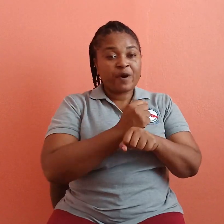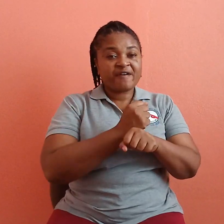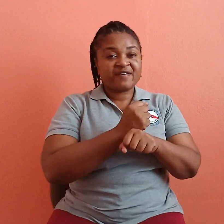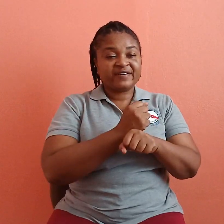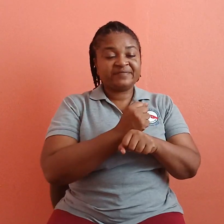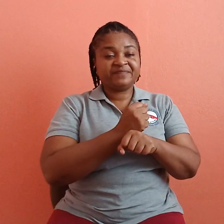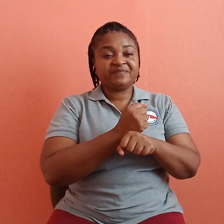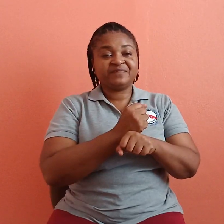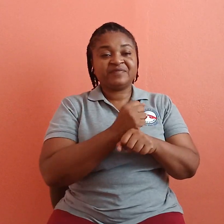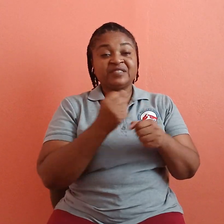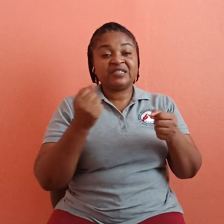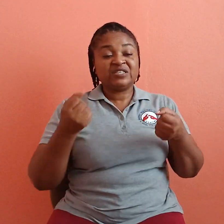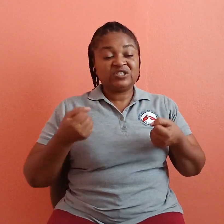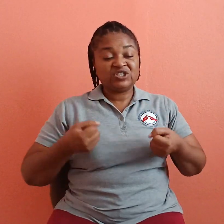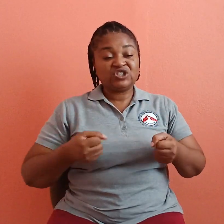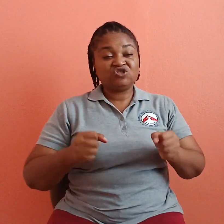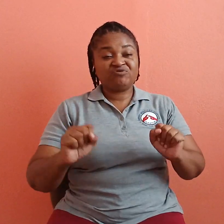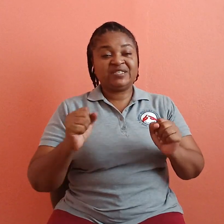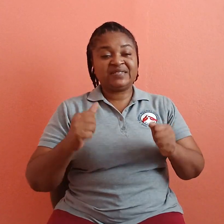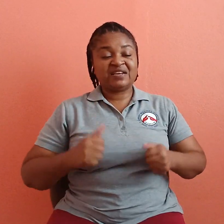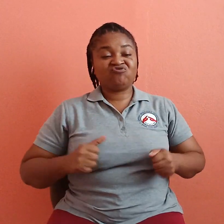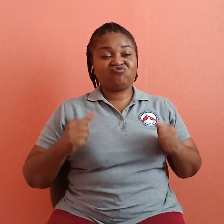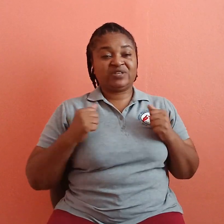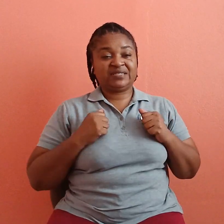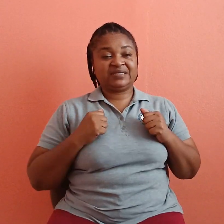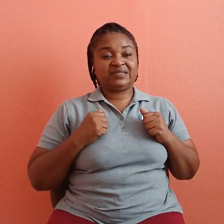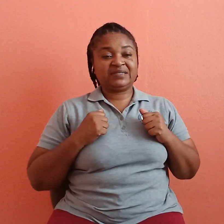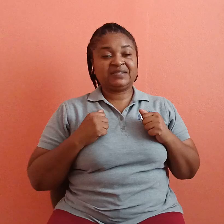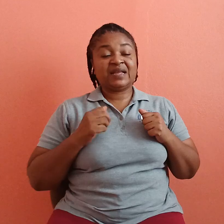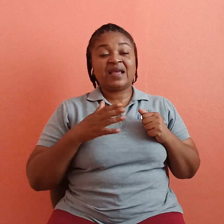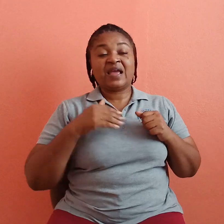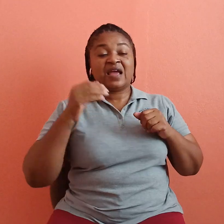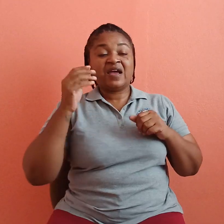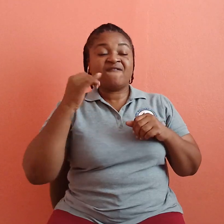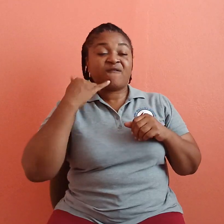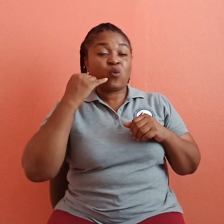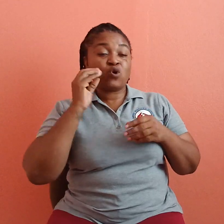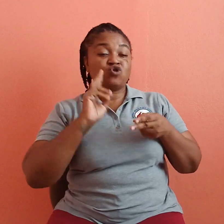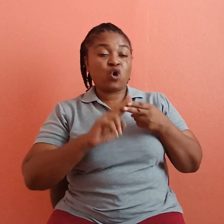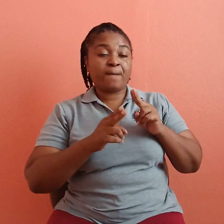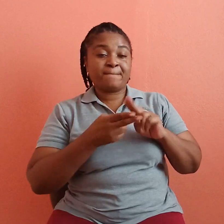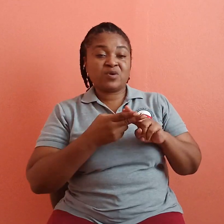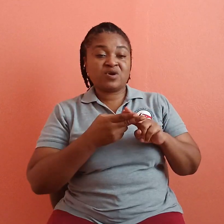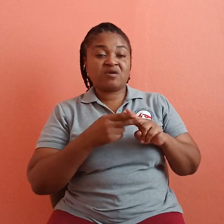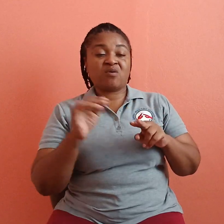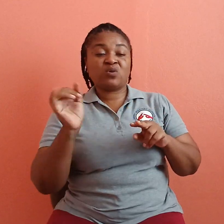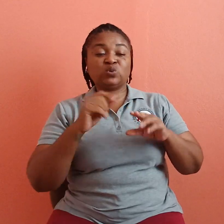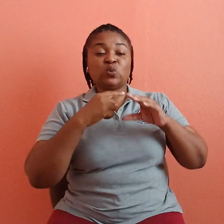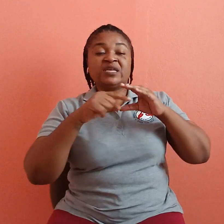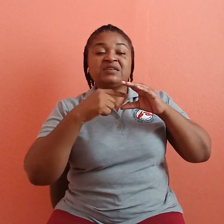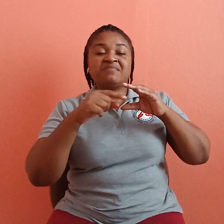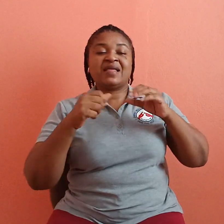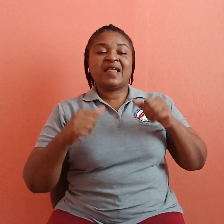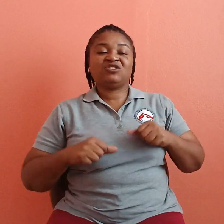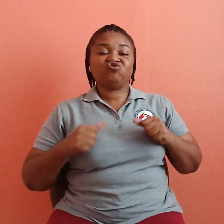the street address, the telephone number, and email address of